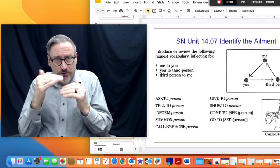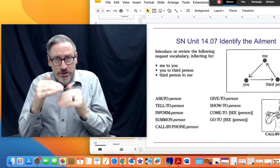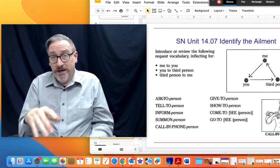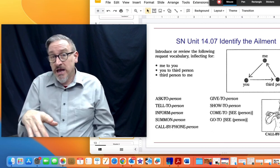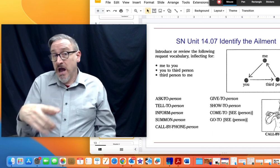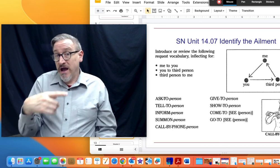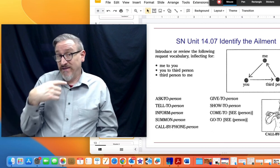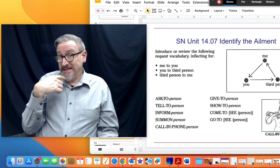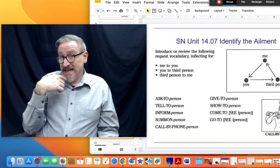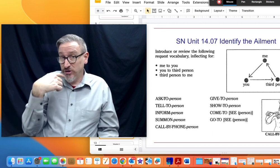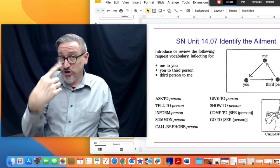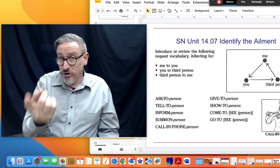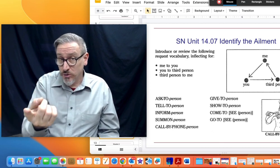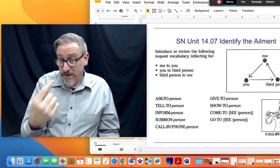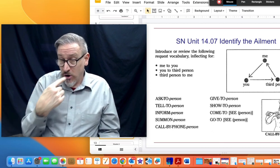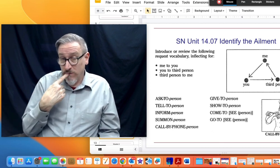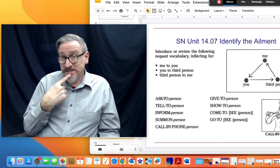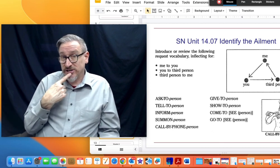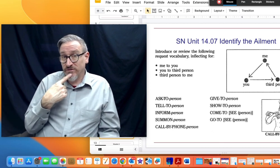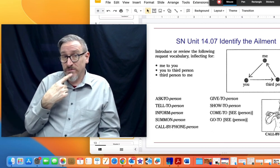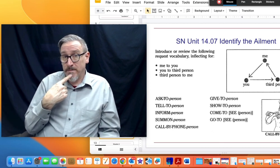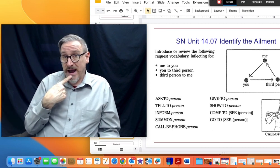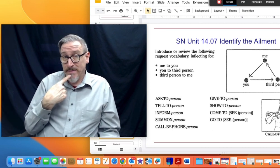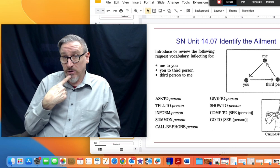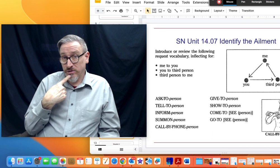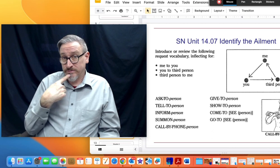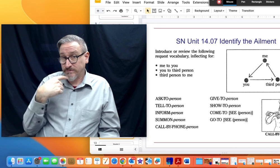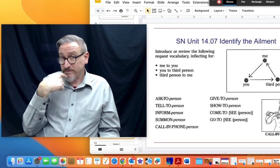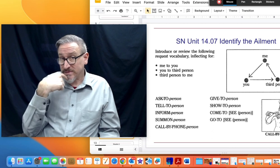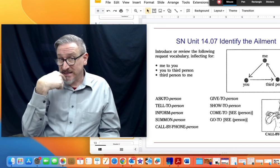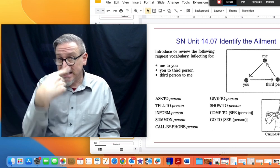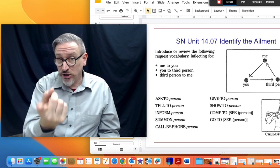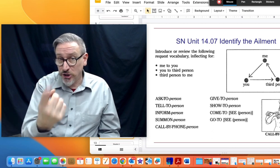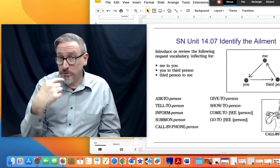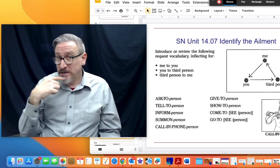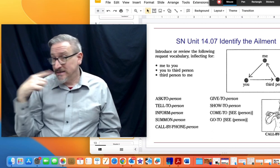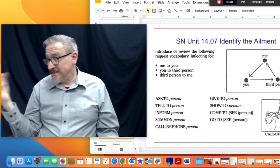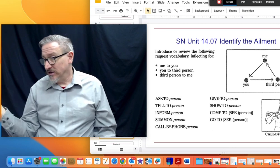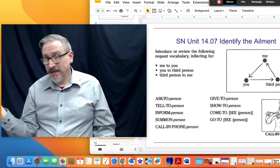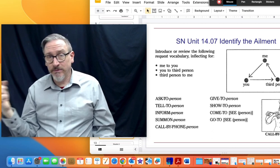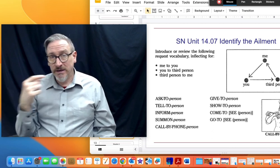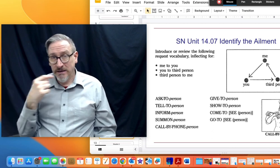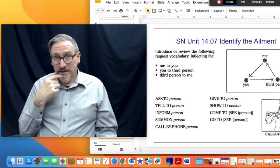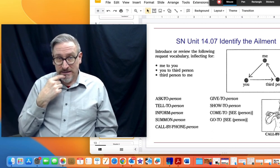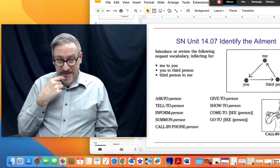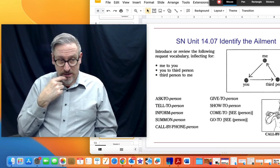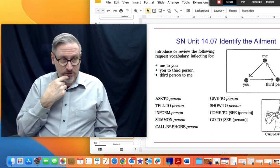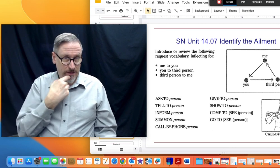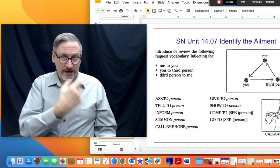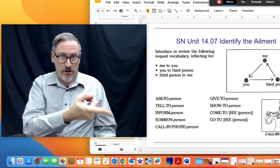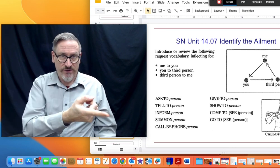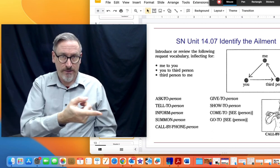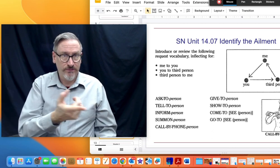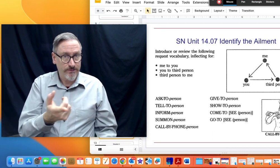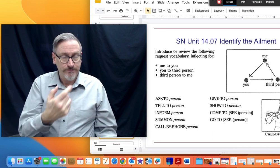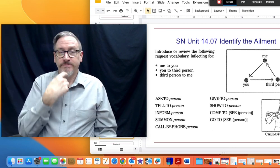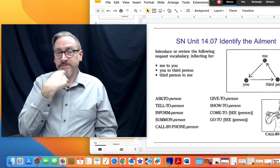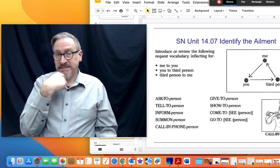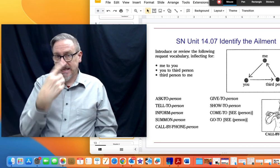you can do it. If I tell you, I'm always going to start from my mouth. I'll tell you, tell him, tell my coffee